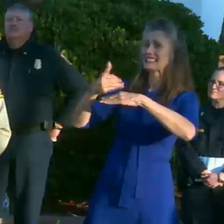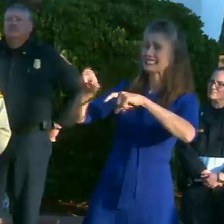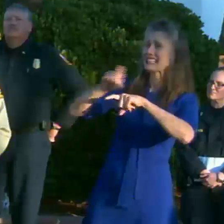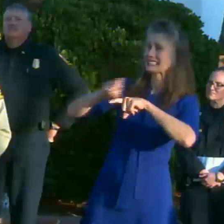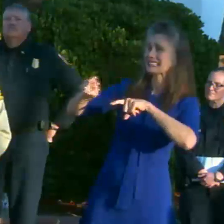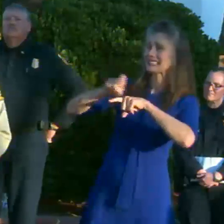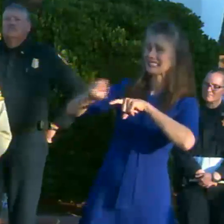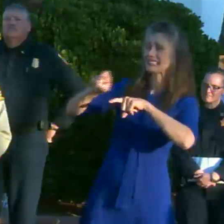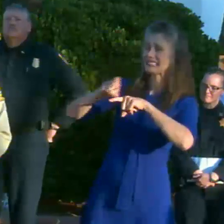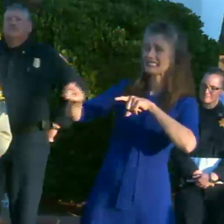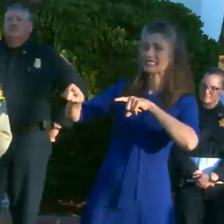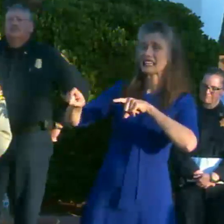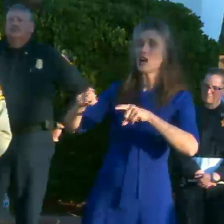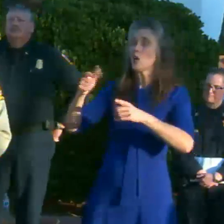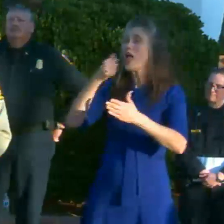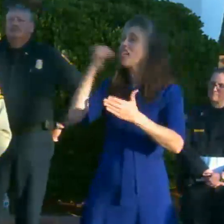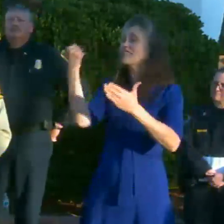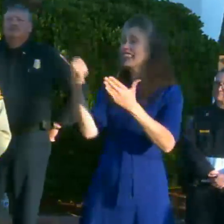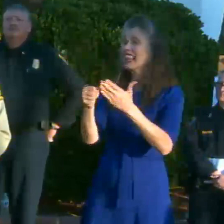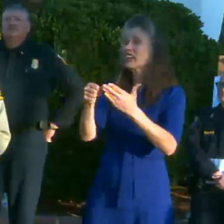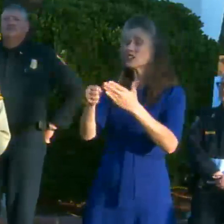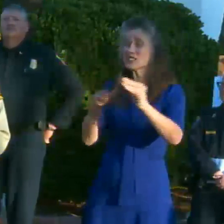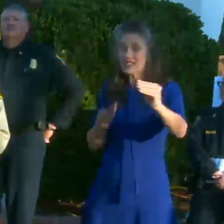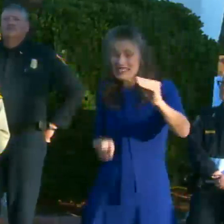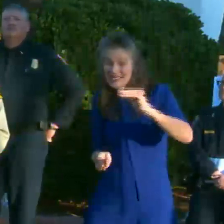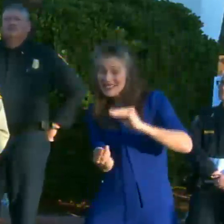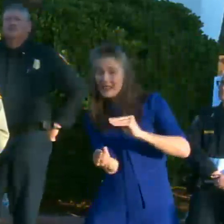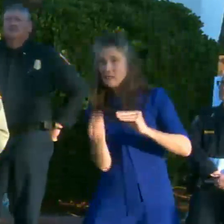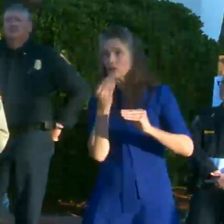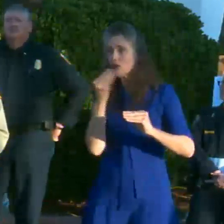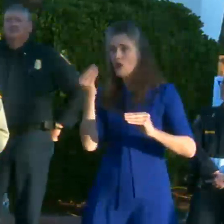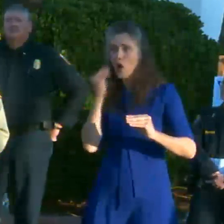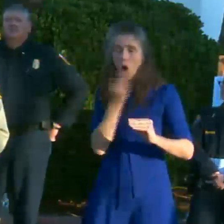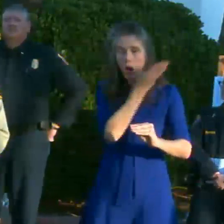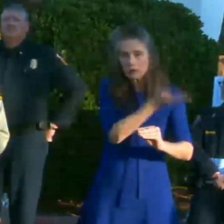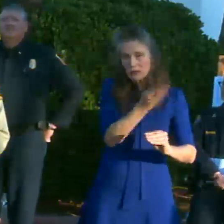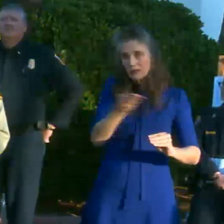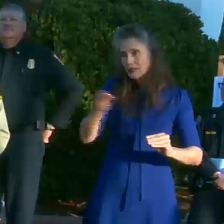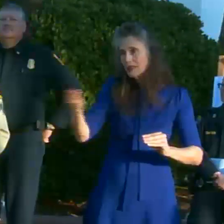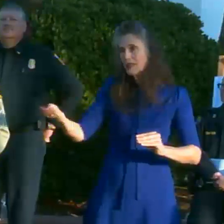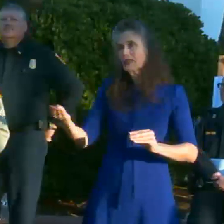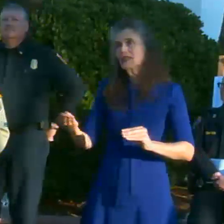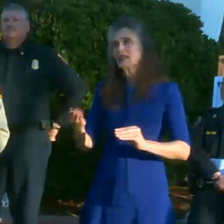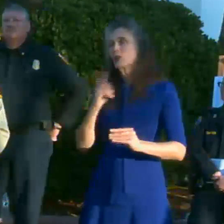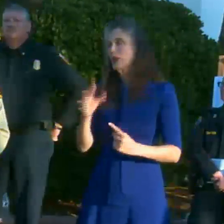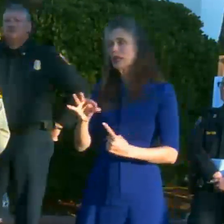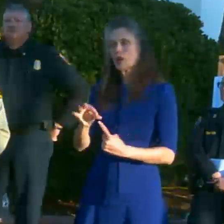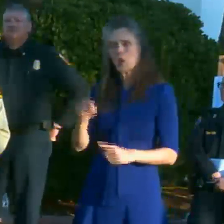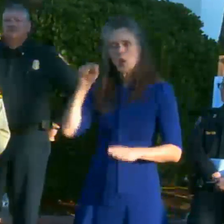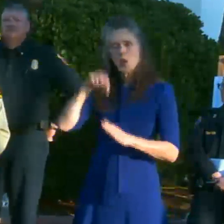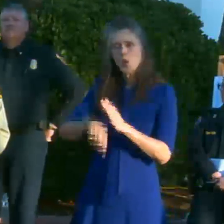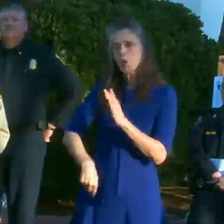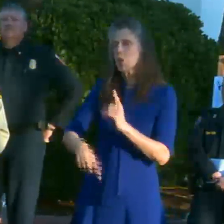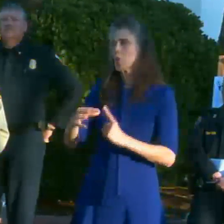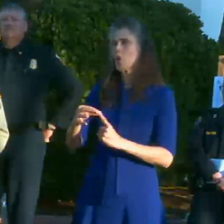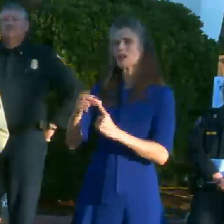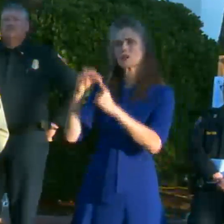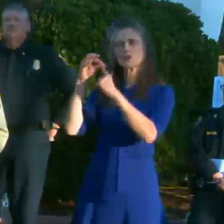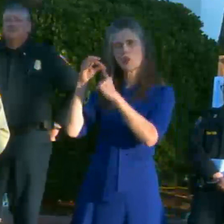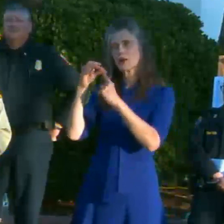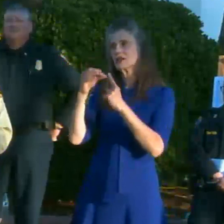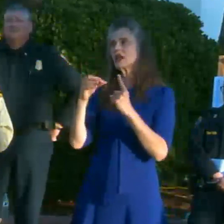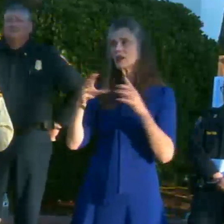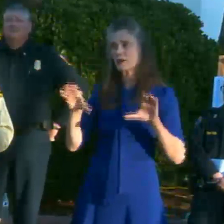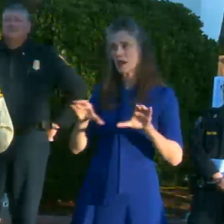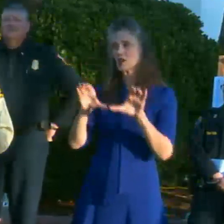There were letters delivered to homes. There were extraordinary methods that were undertaken. There was a notification